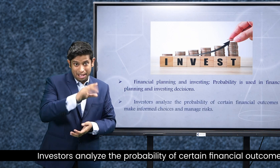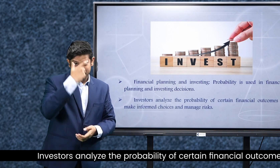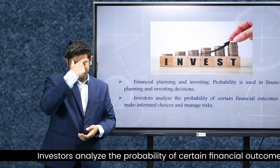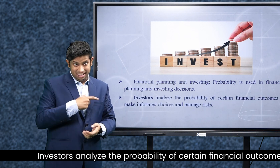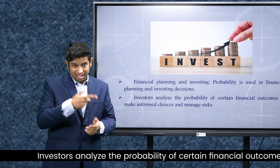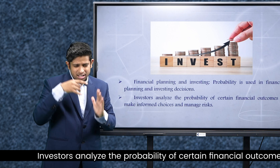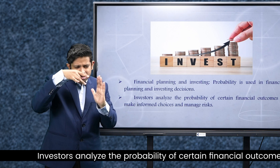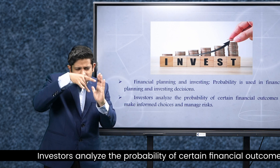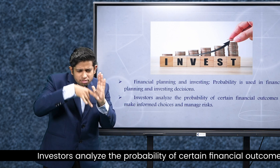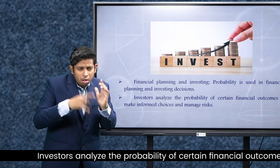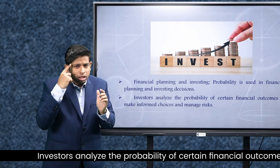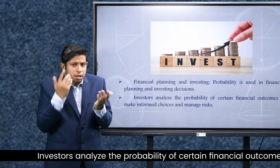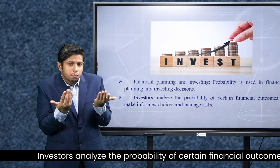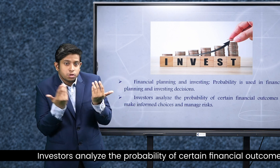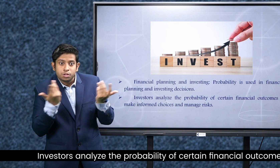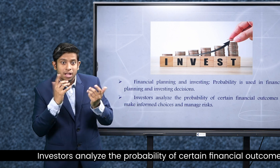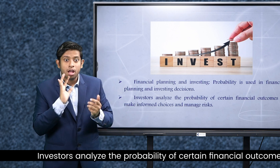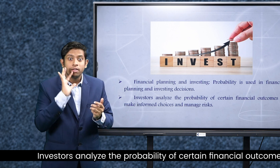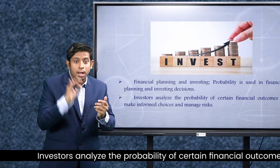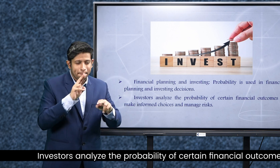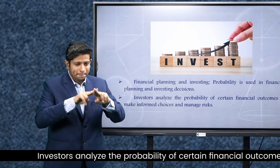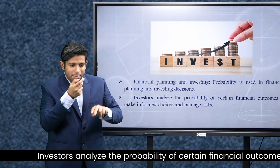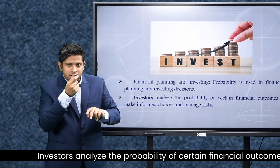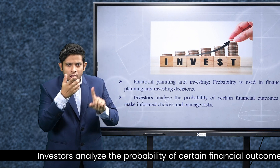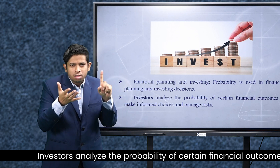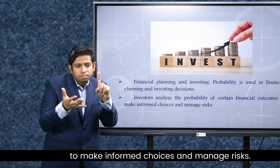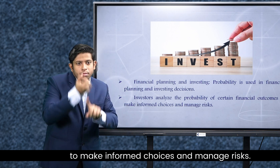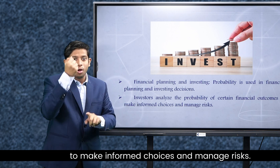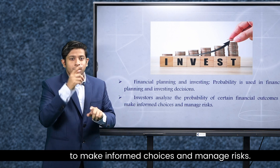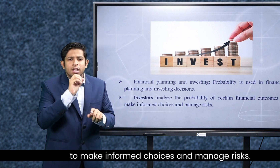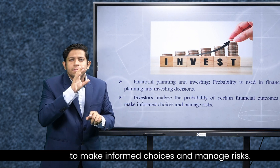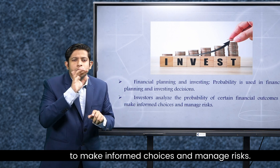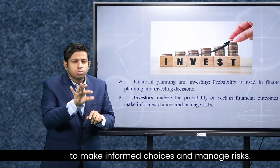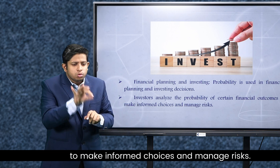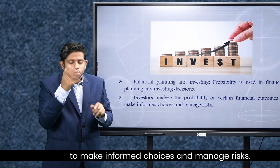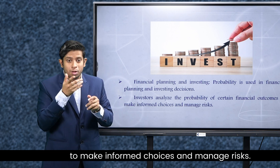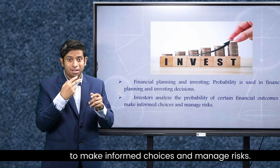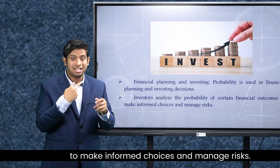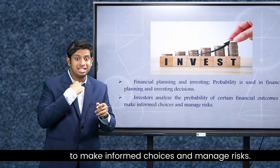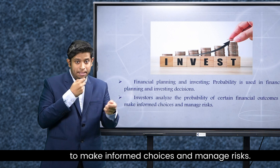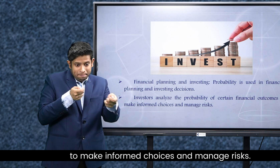Investors analyze the probability of certain financial outcomes to make informed choices and manage